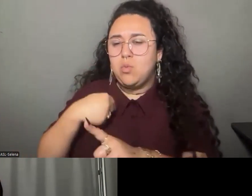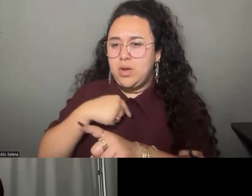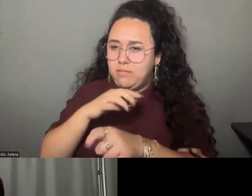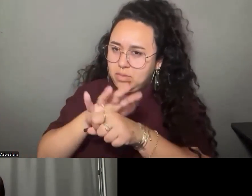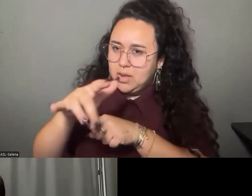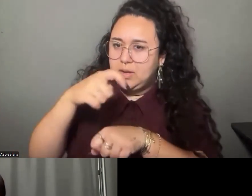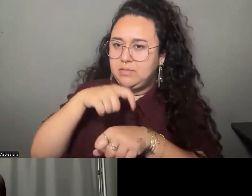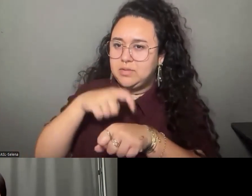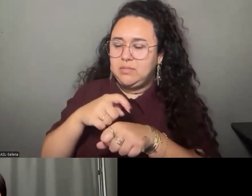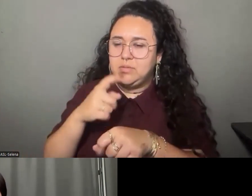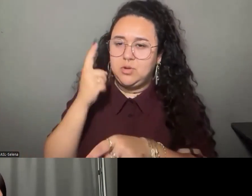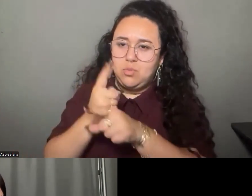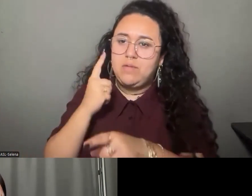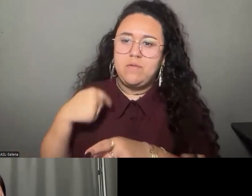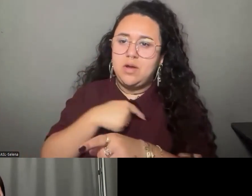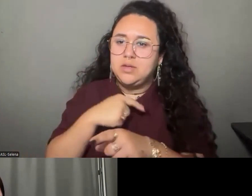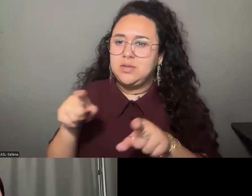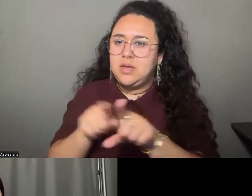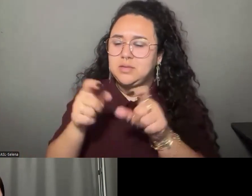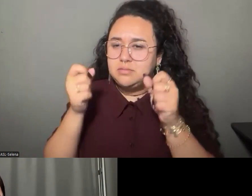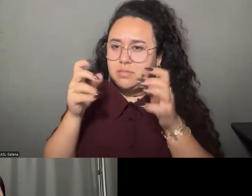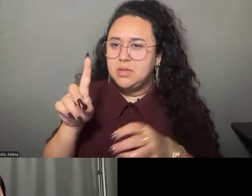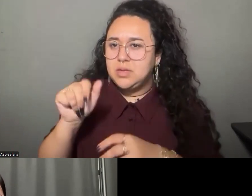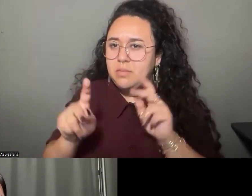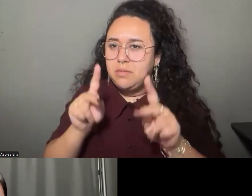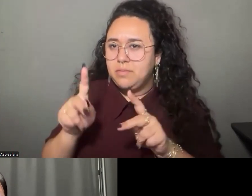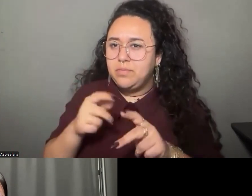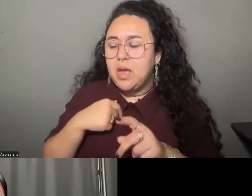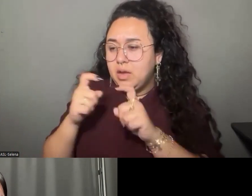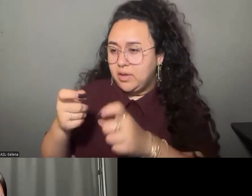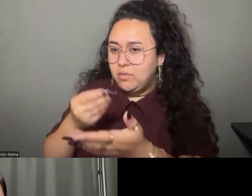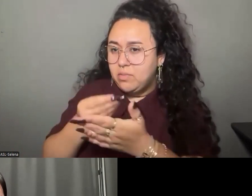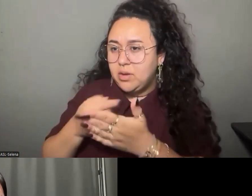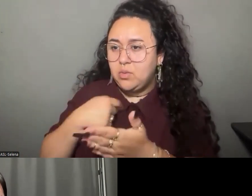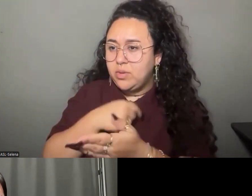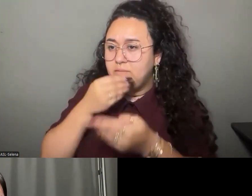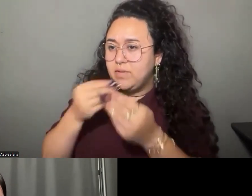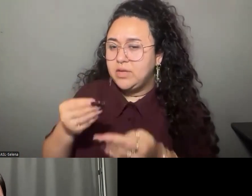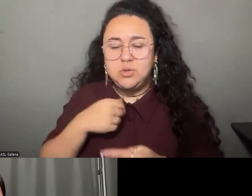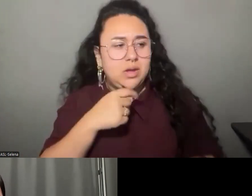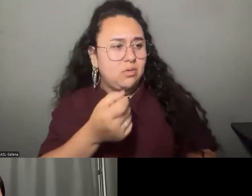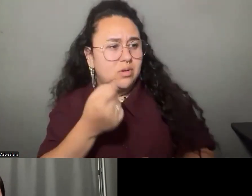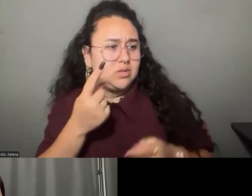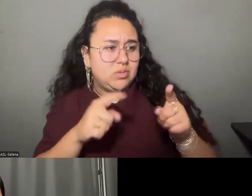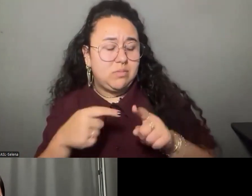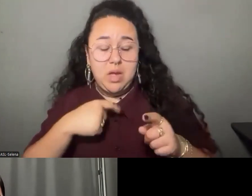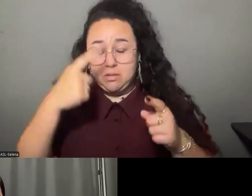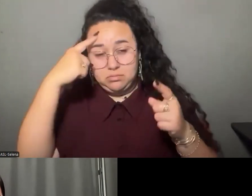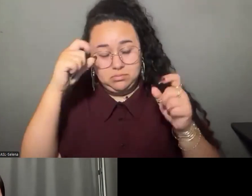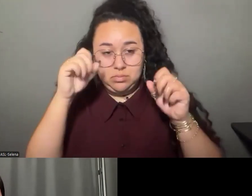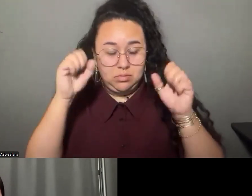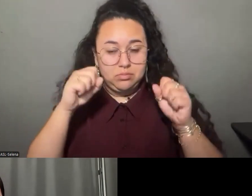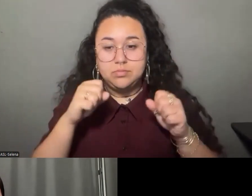as multi-disabled people. And that blew my mind. And she's like, yeah, I'll give you money and we'll feed you. And I was like, I don't understand what's happening.